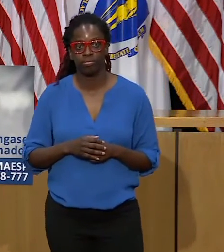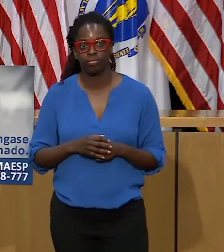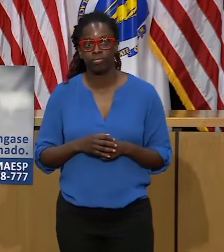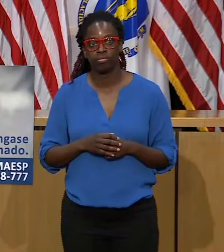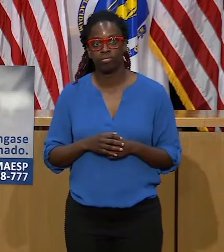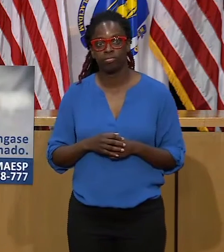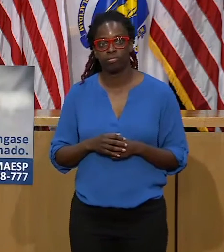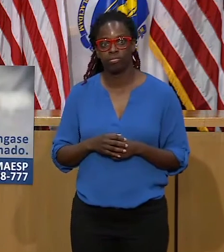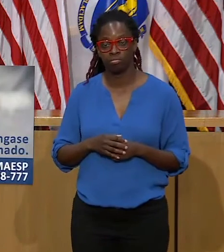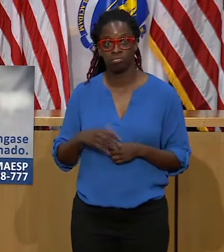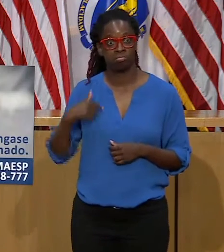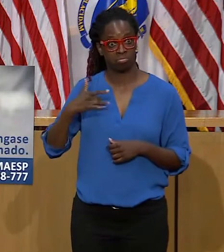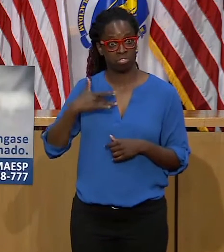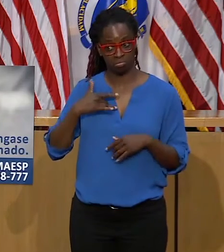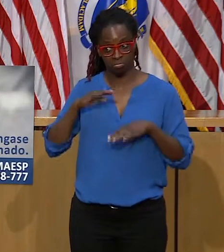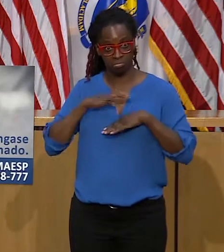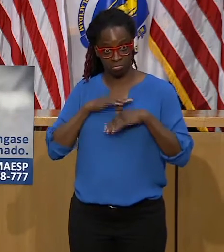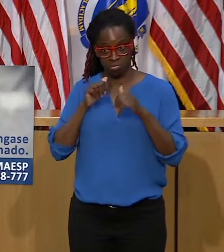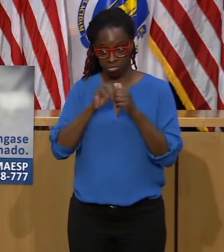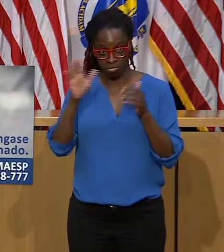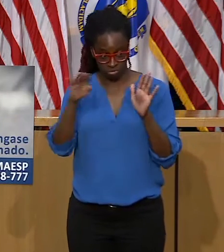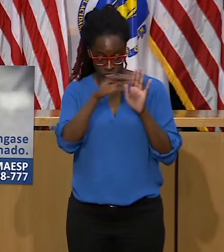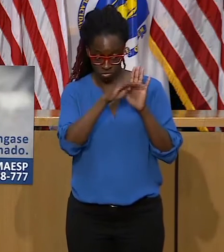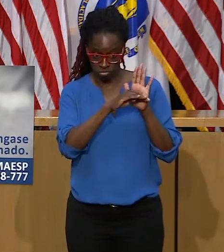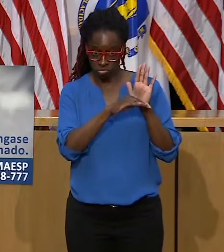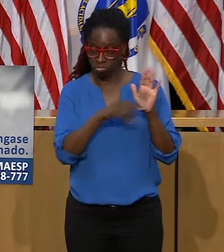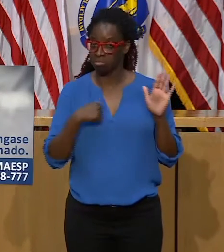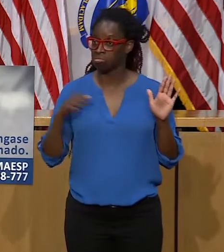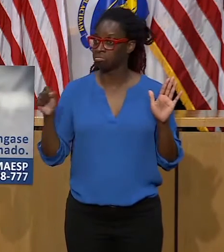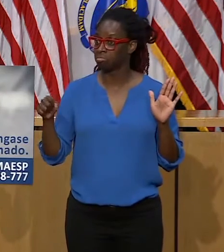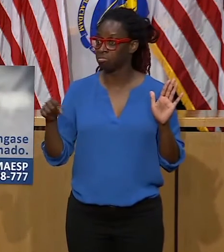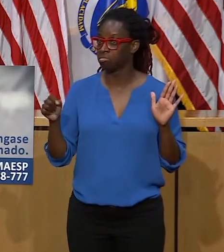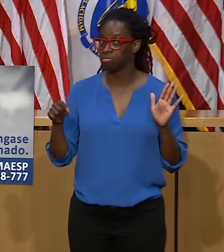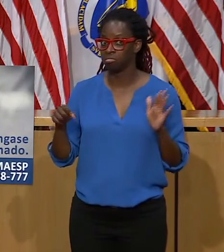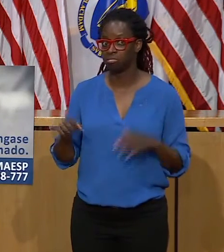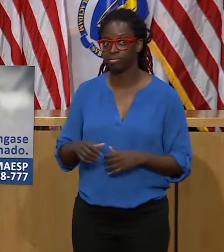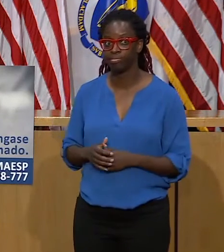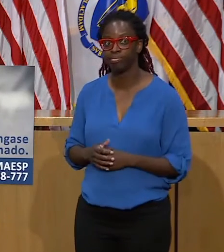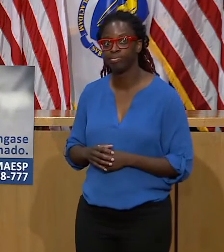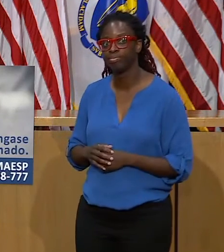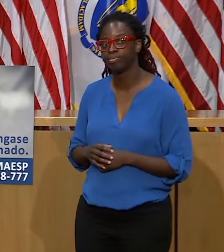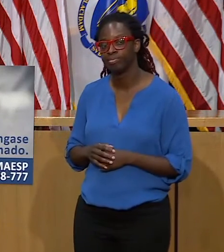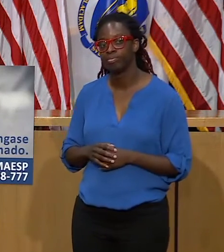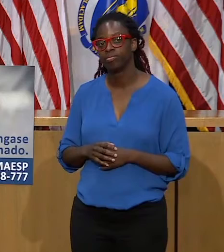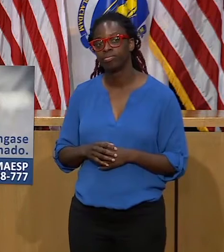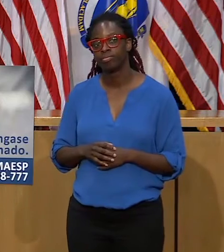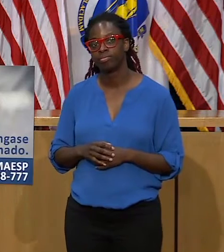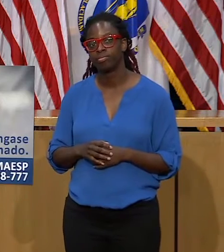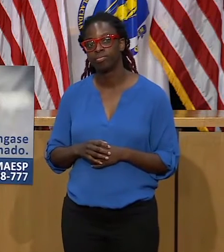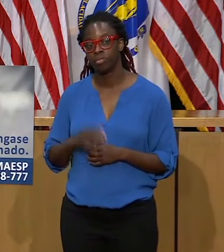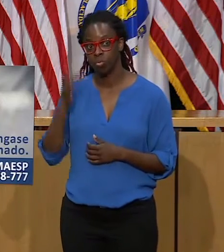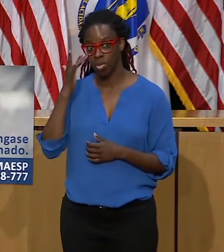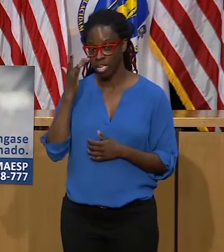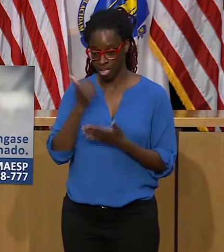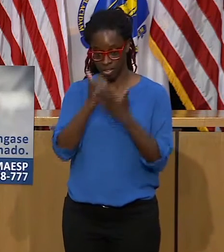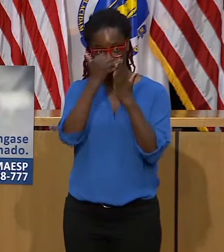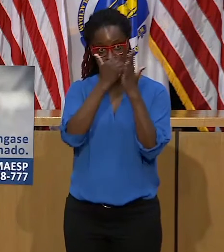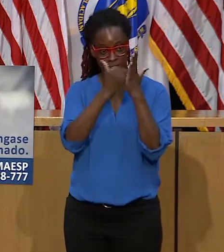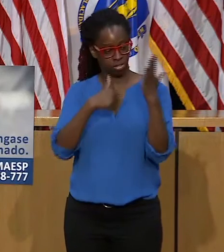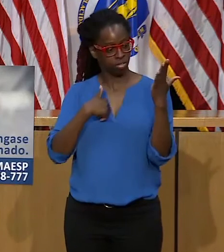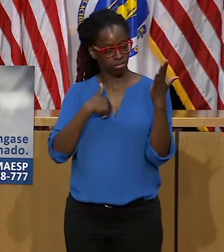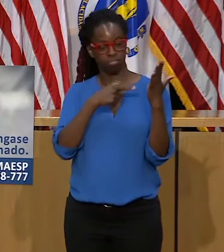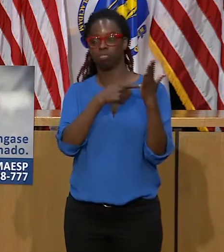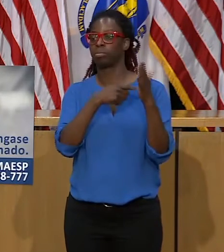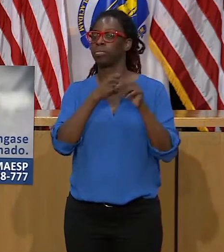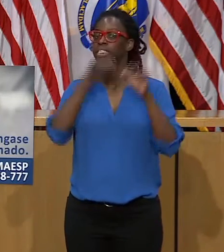back to school with these current health and safety guidelines. My kids have been emotionally stressed